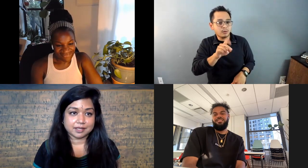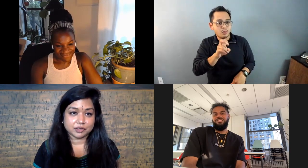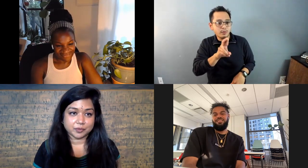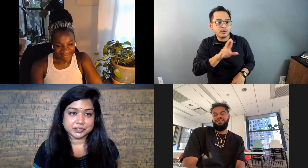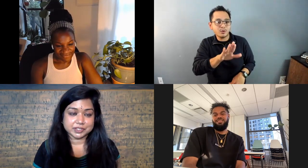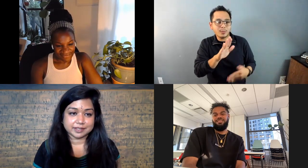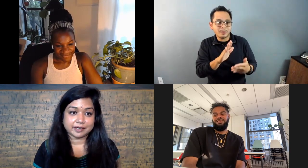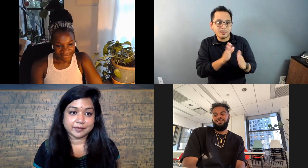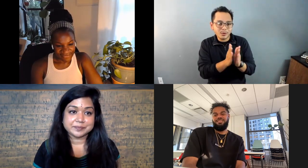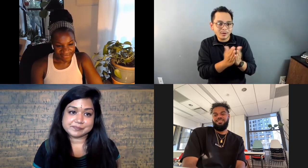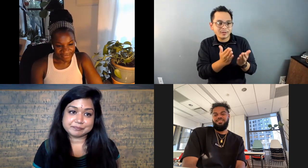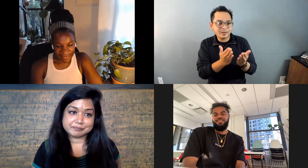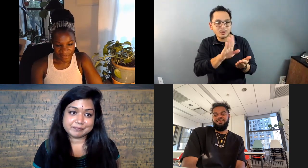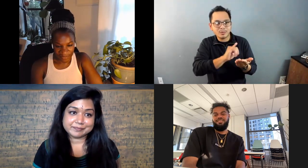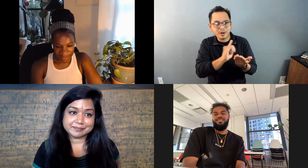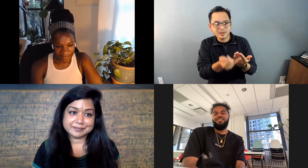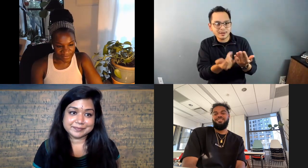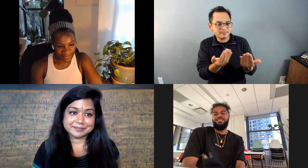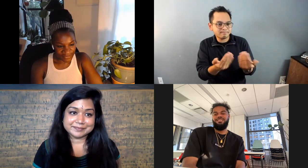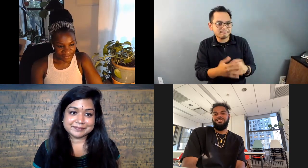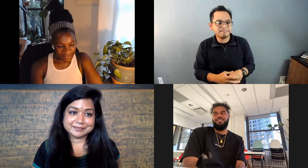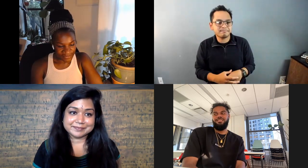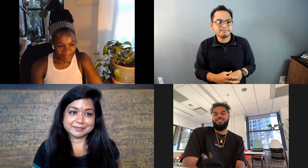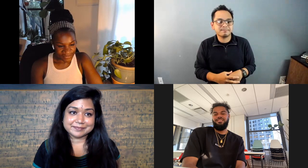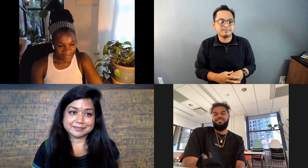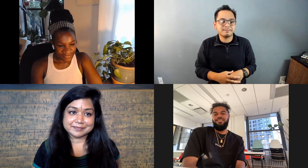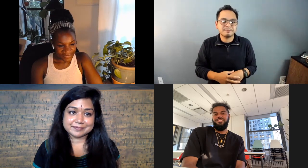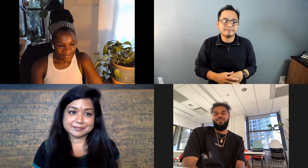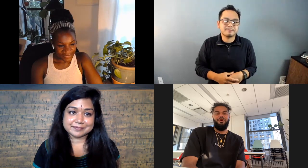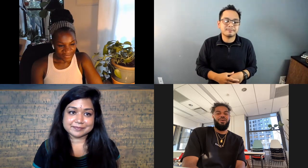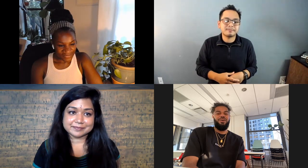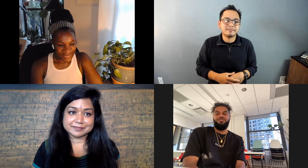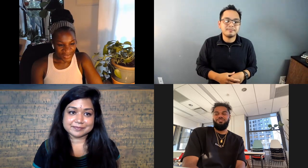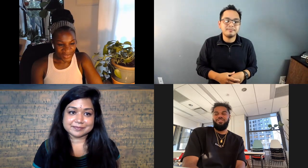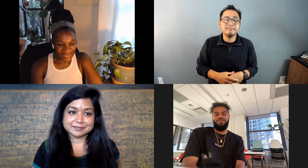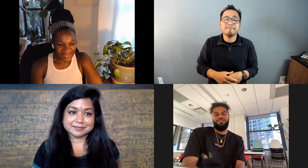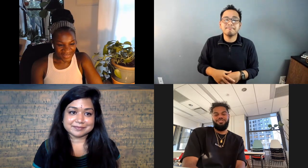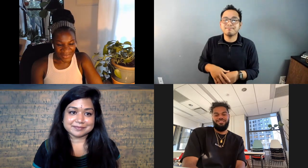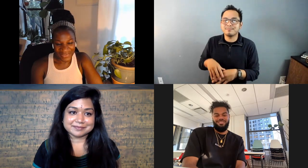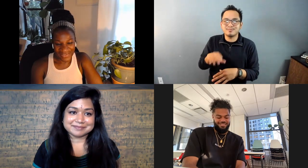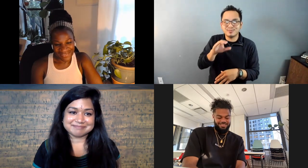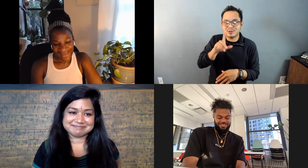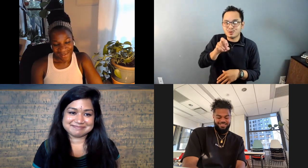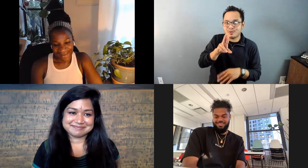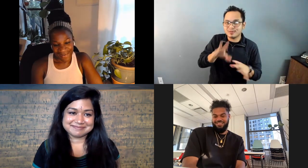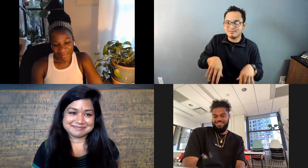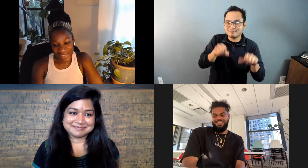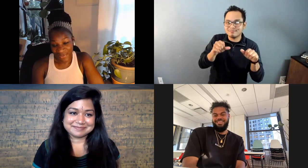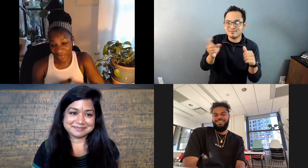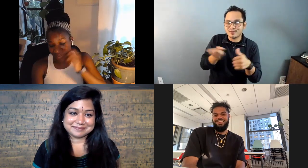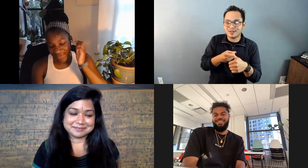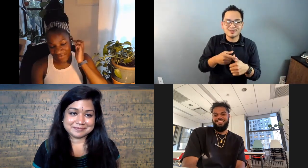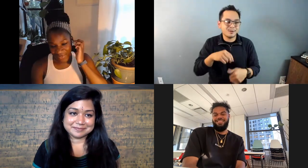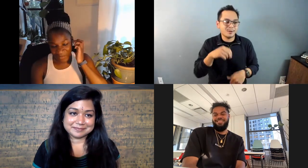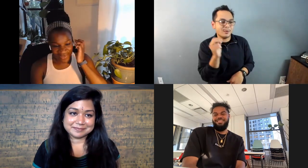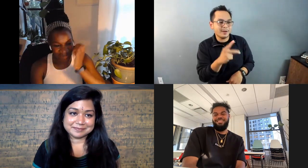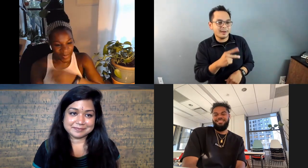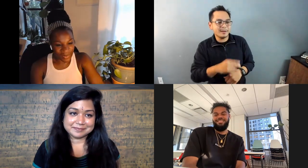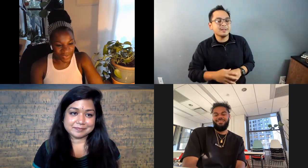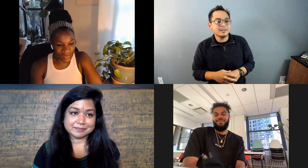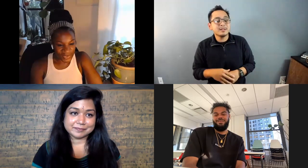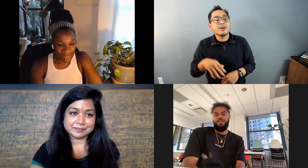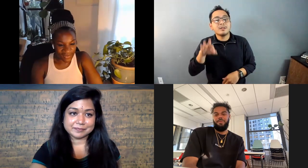that, they have to like, and it's such a within the system, it's kind of like, well, how do you then like reflect that